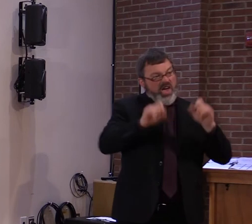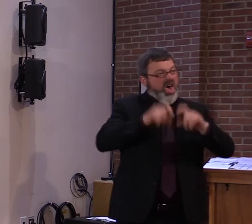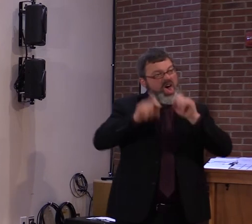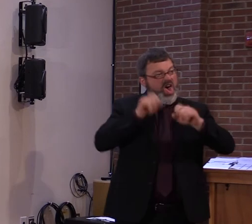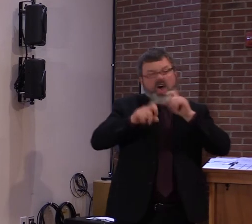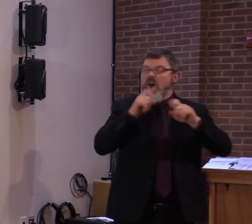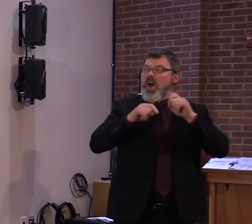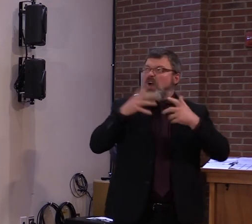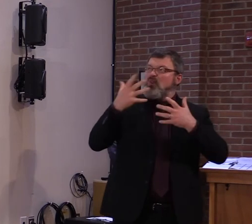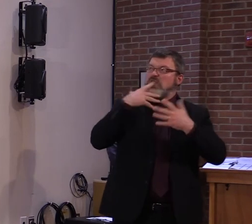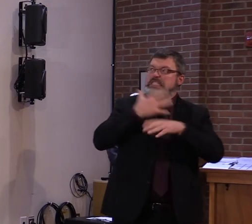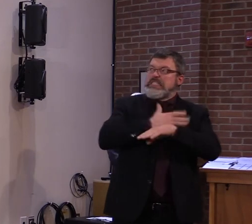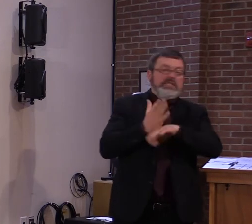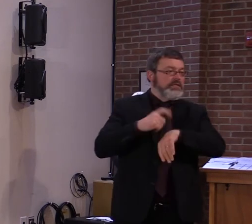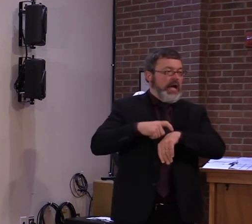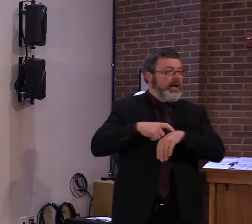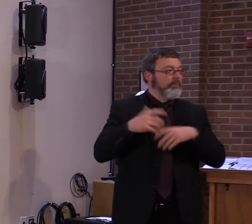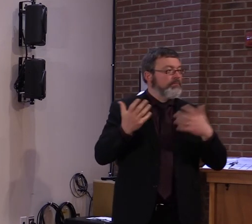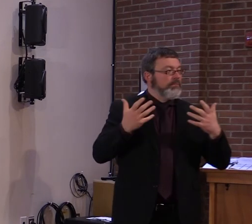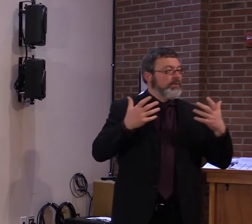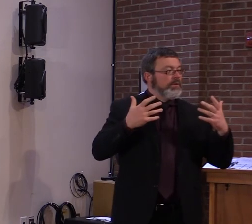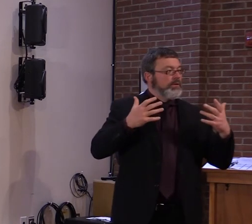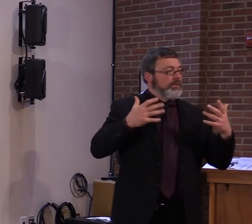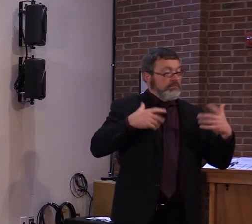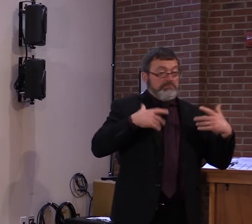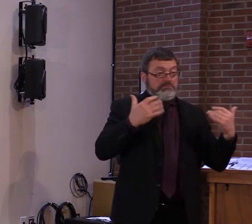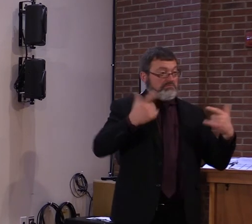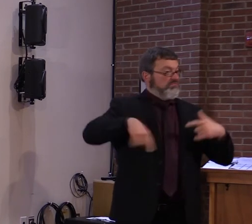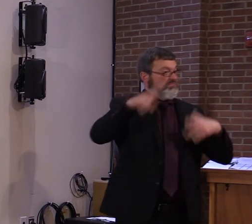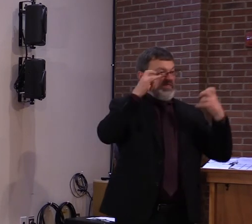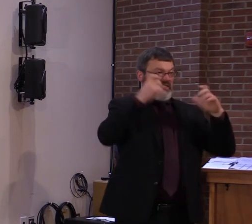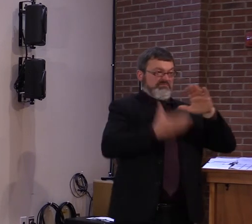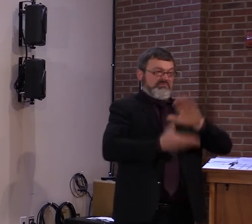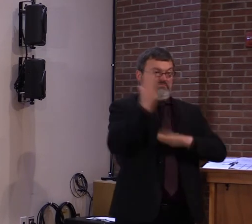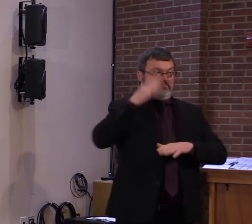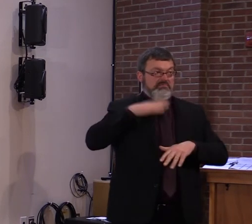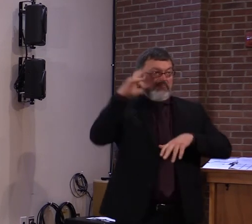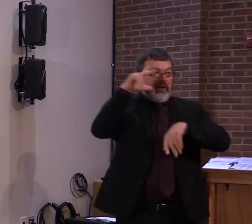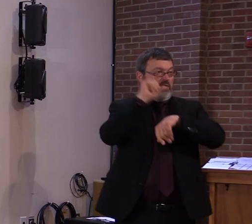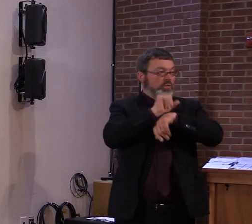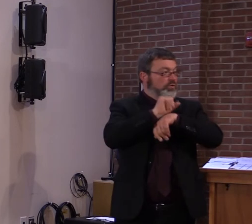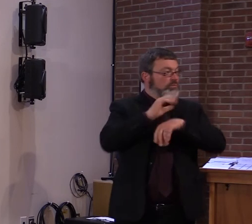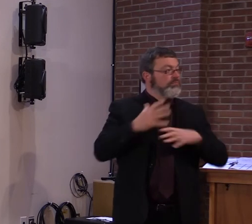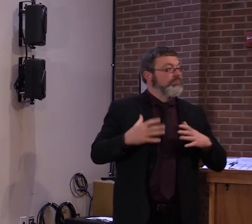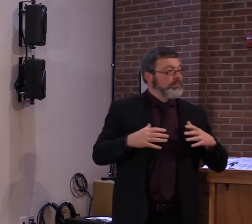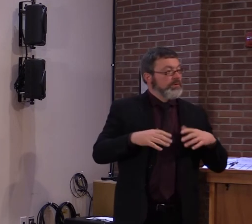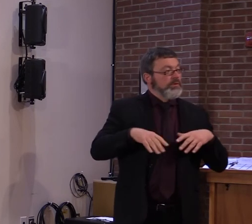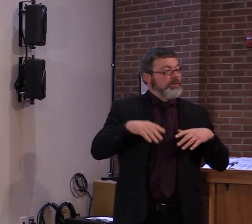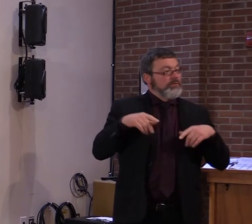but we've gotta get this team out of here. Austin, Burlington Free Press, one question, please.